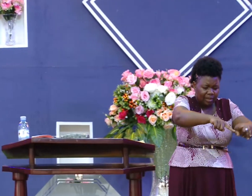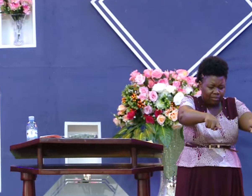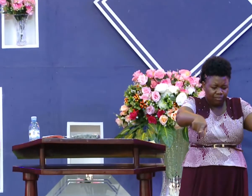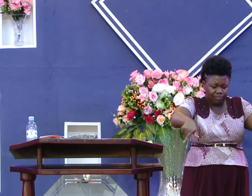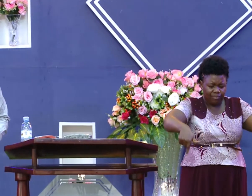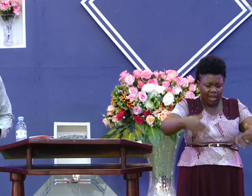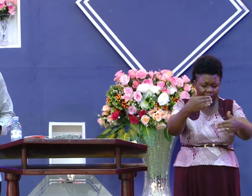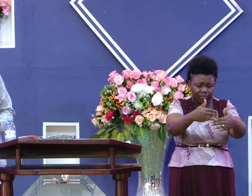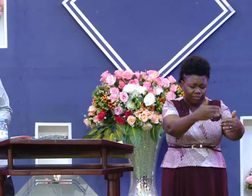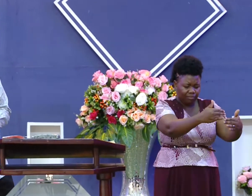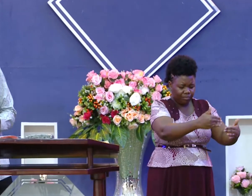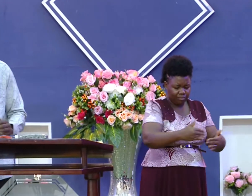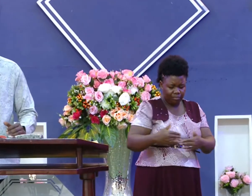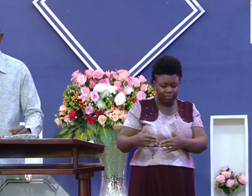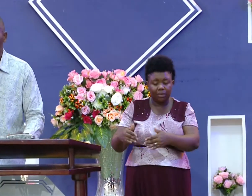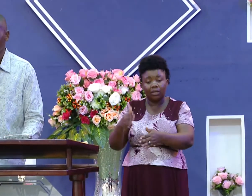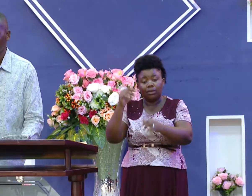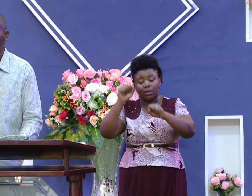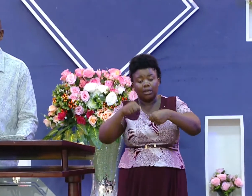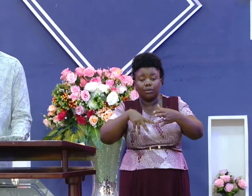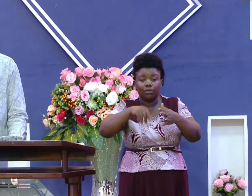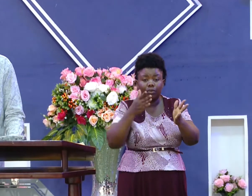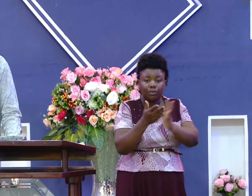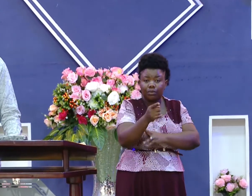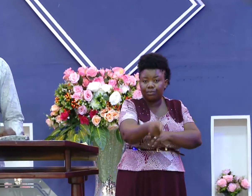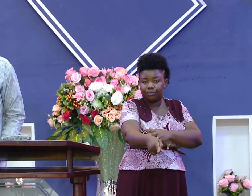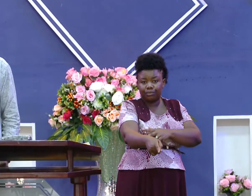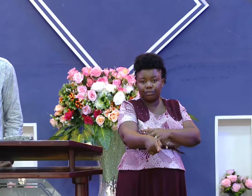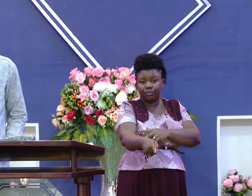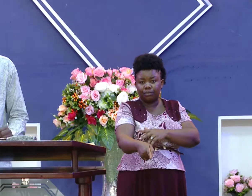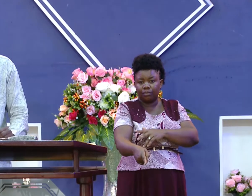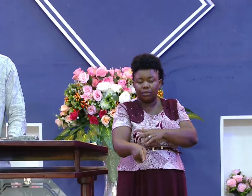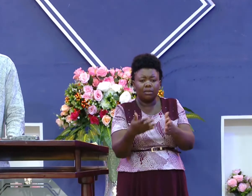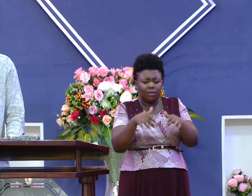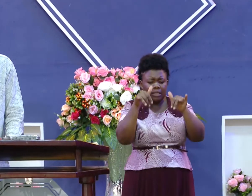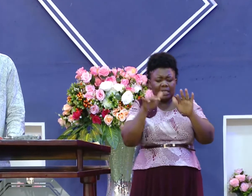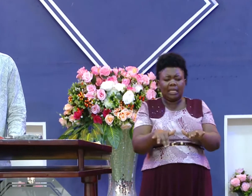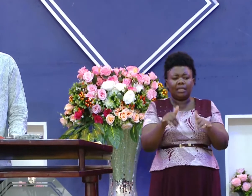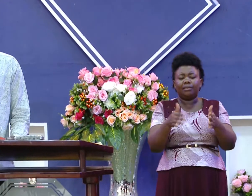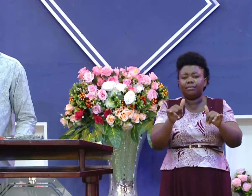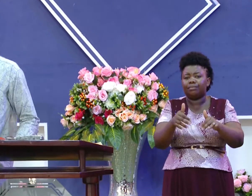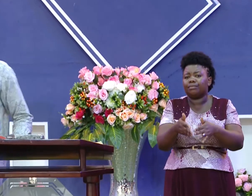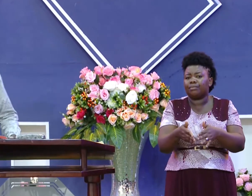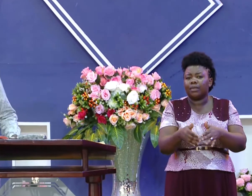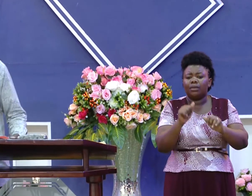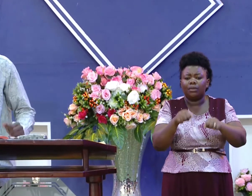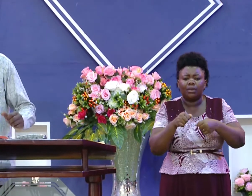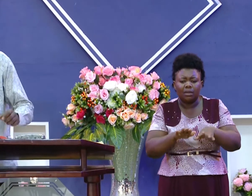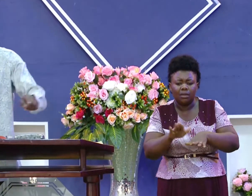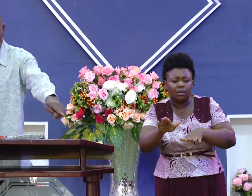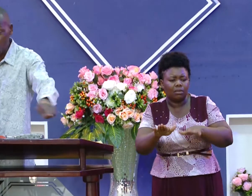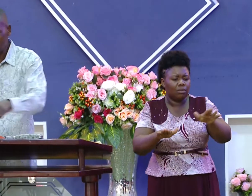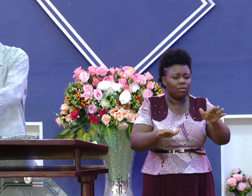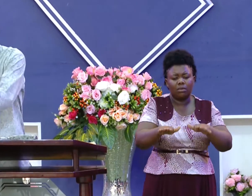He puts you there and he crosses the line and he says, you should not cross here. Be there.